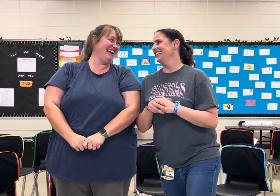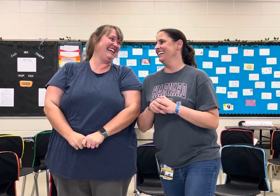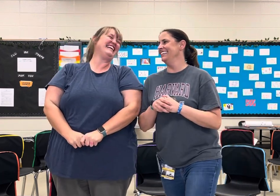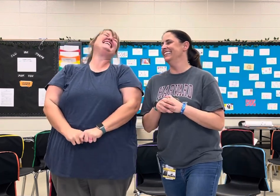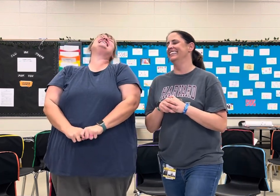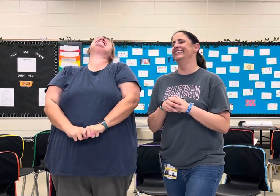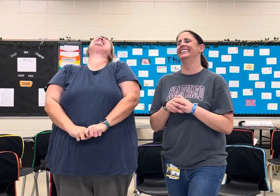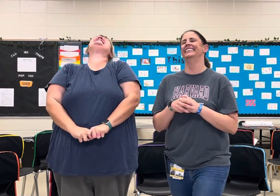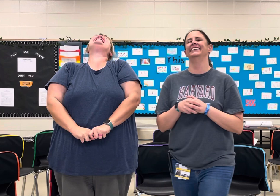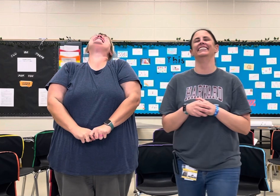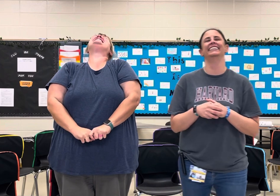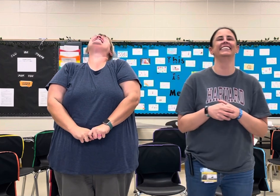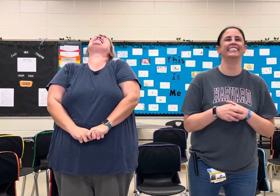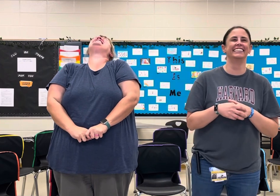Eileen.